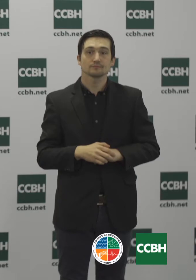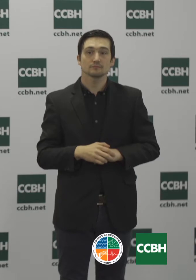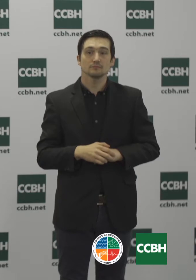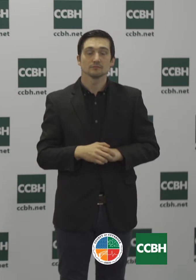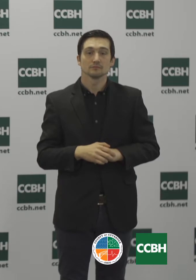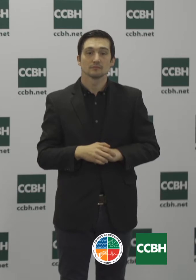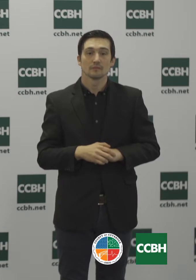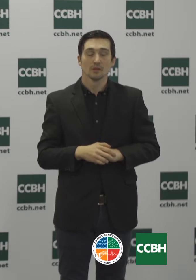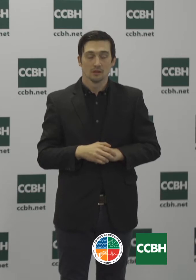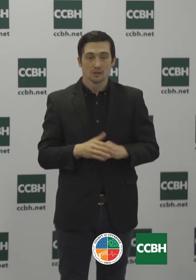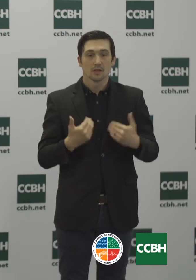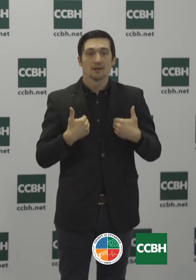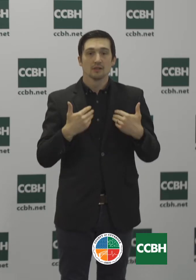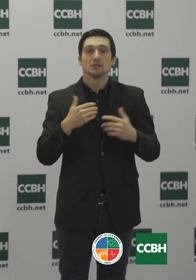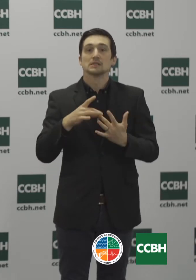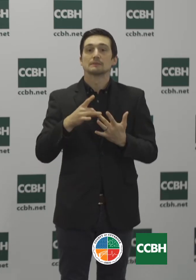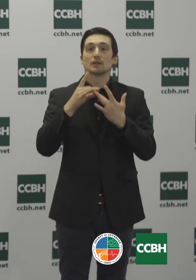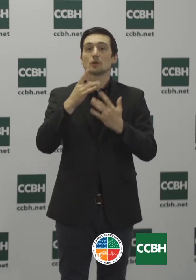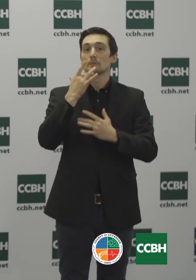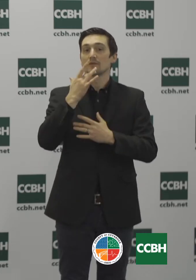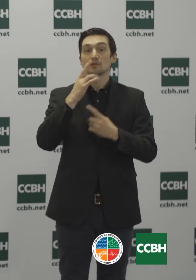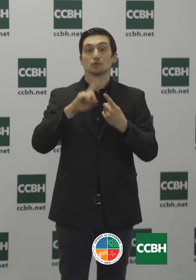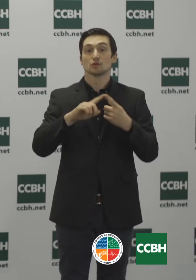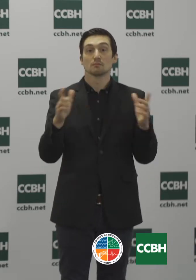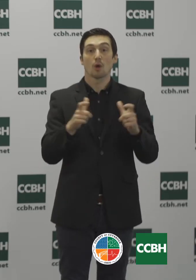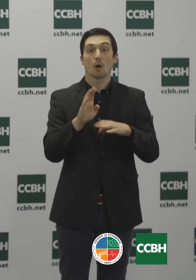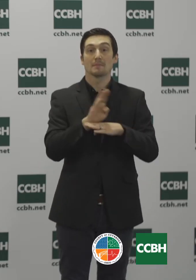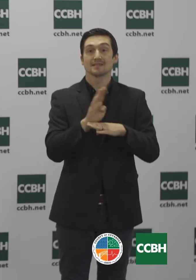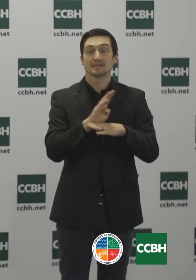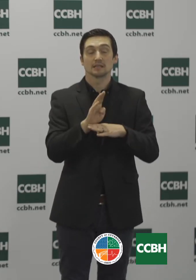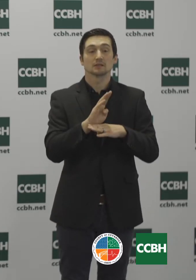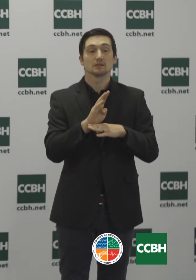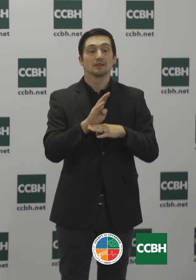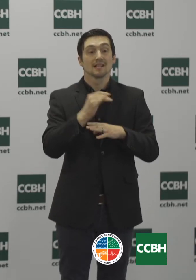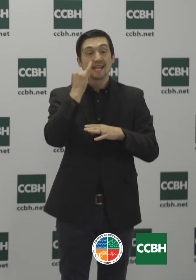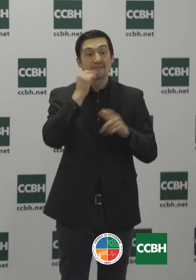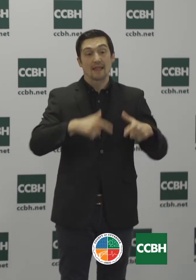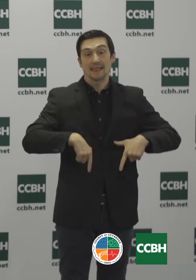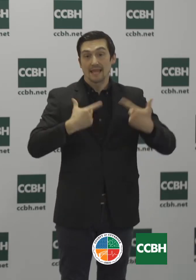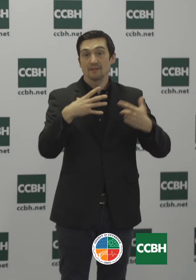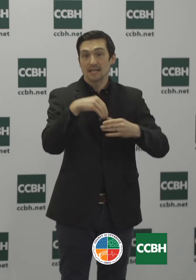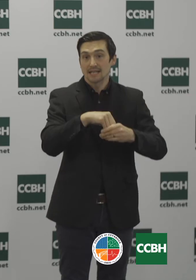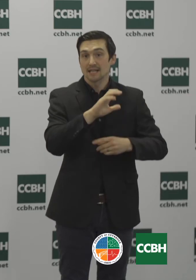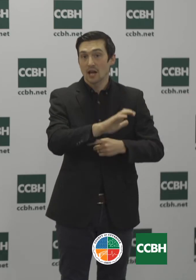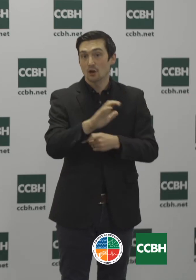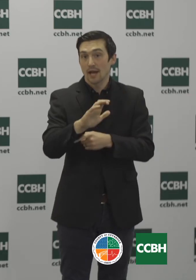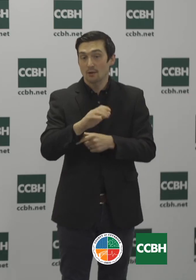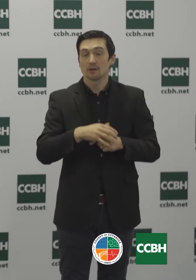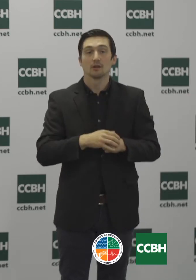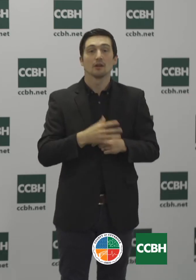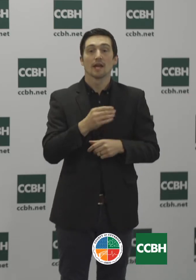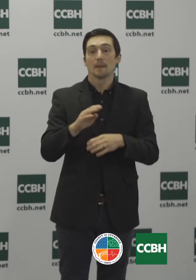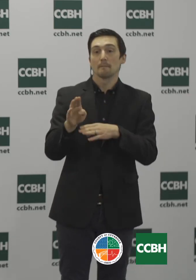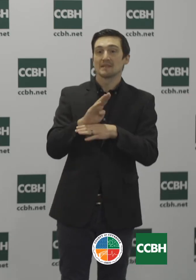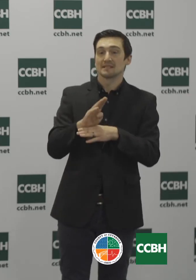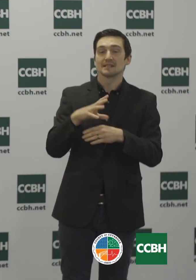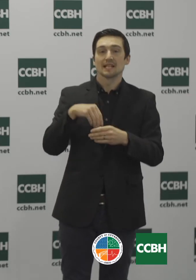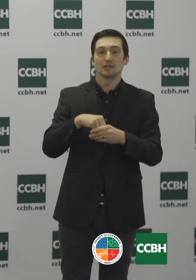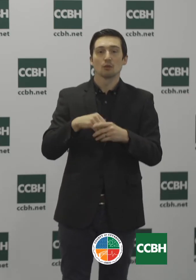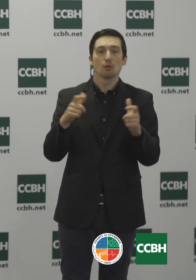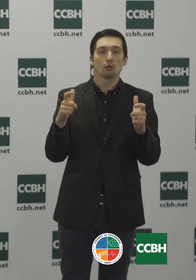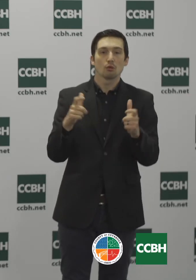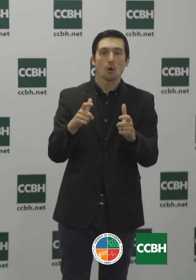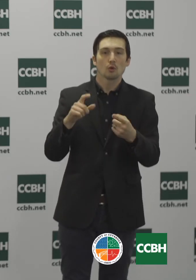We'll be giving special preference to business owners with a personal residence in Cuyahoga County and businesses in low to moderate